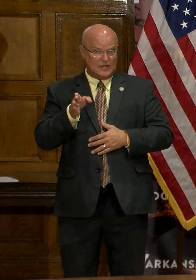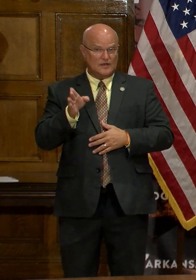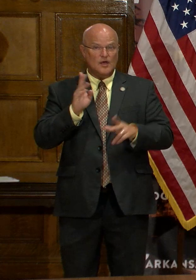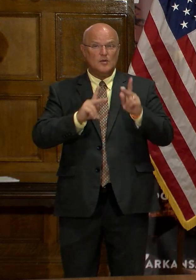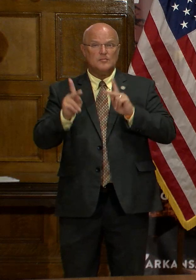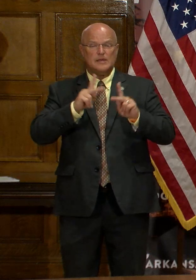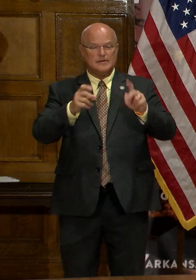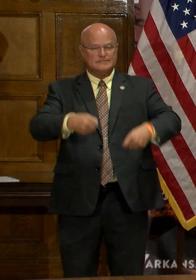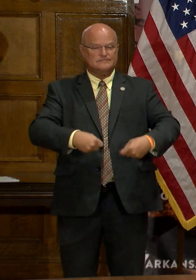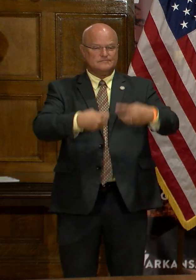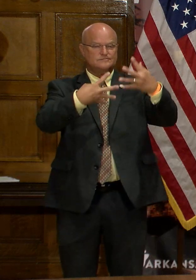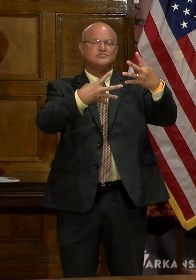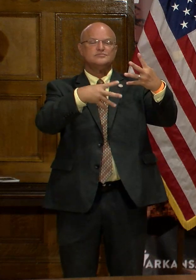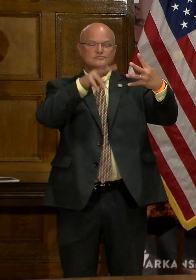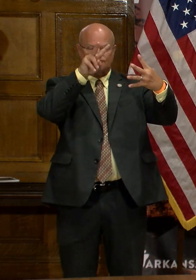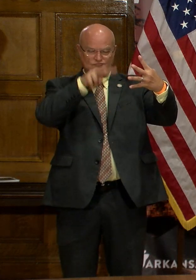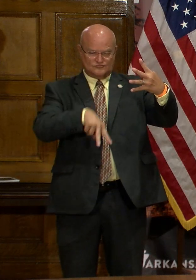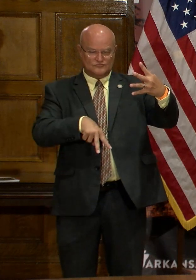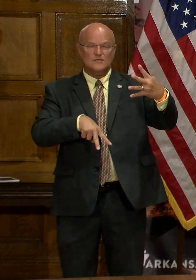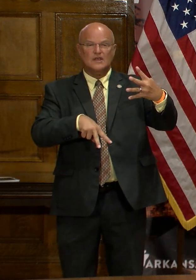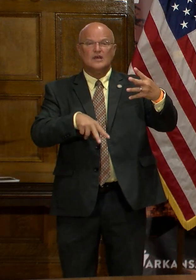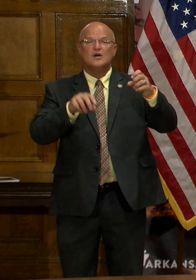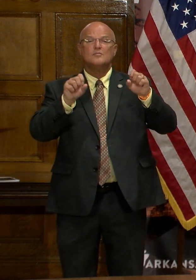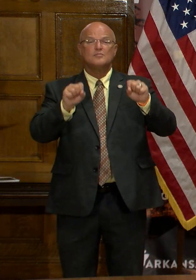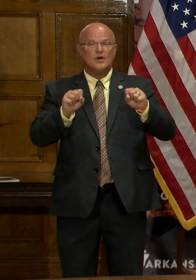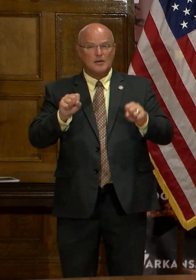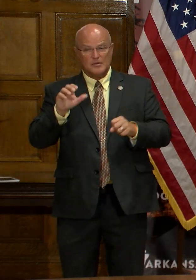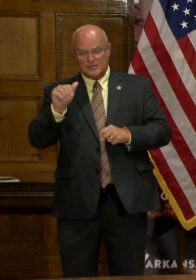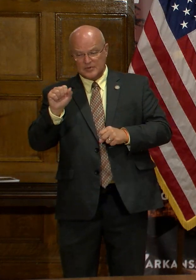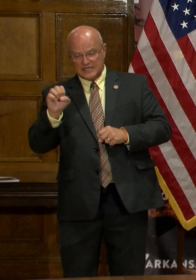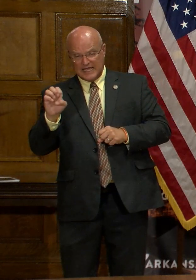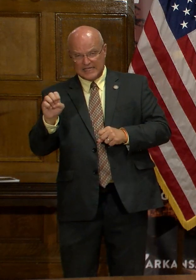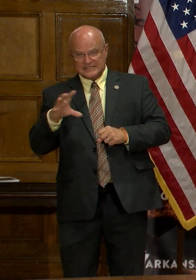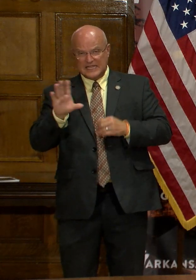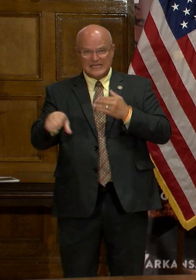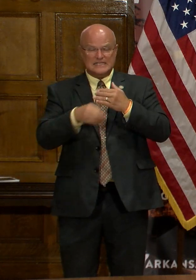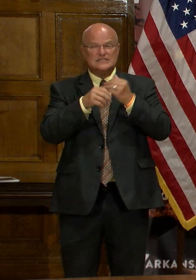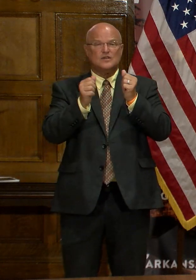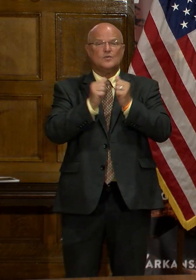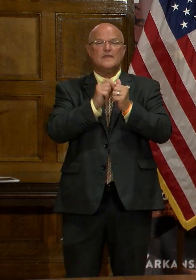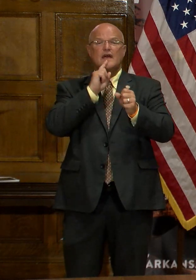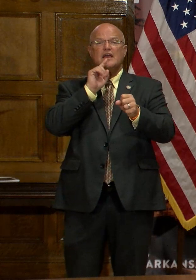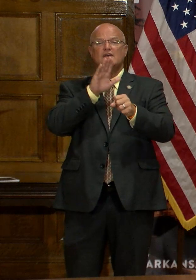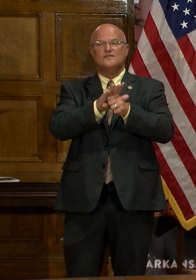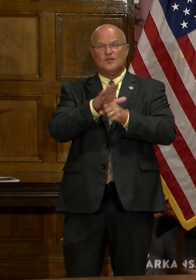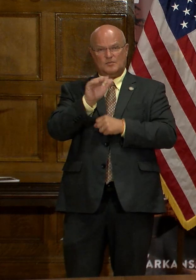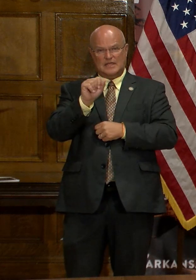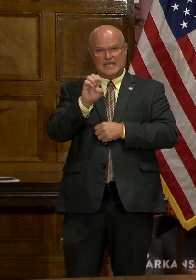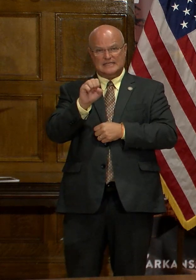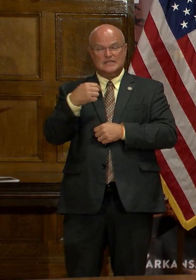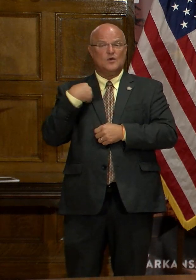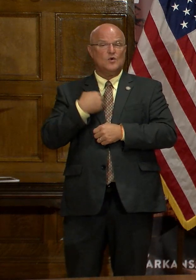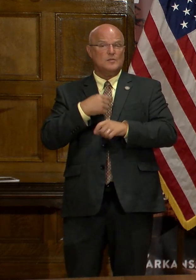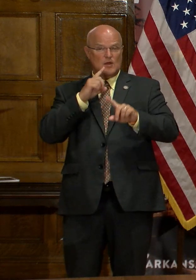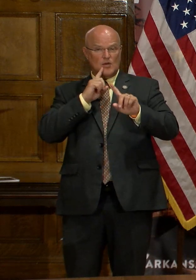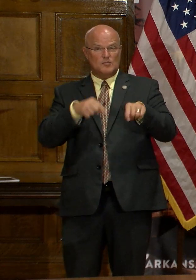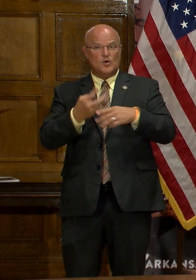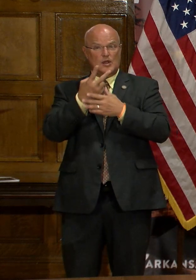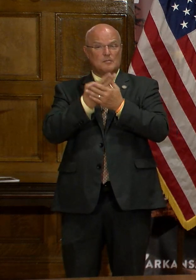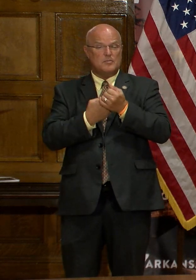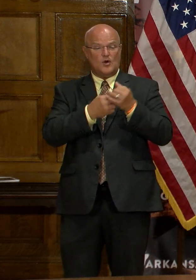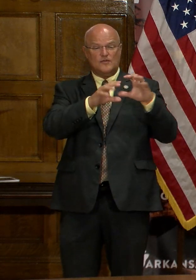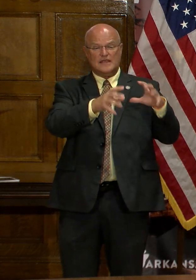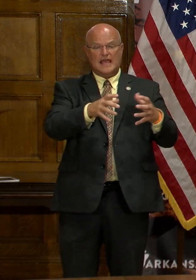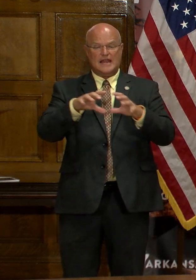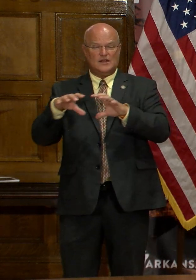can see the probable cases in addition to the confirmed cases, and we will be reporting both